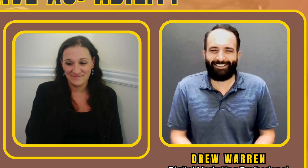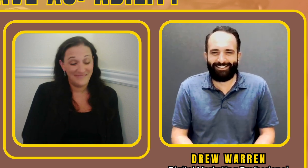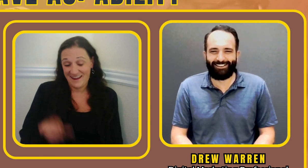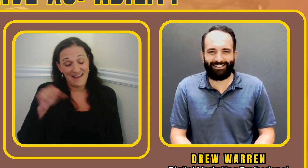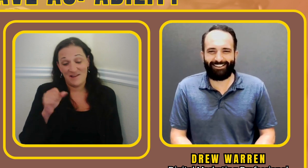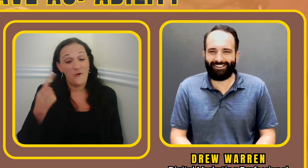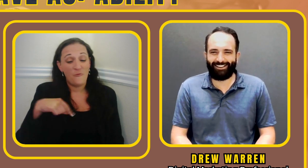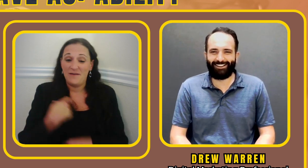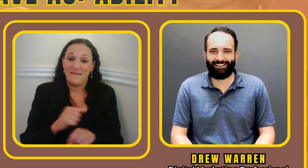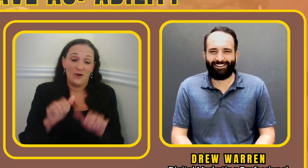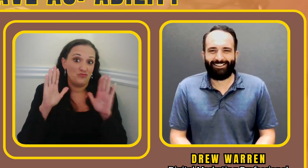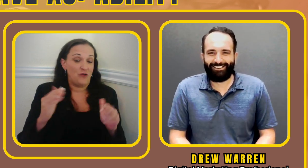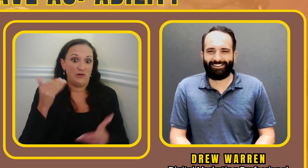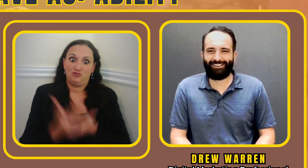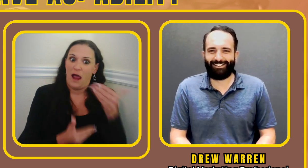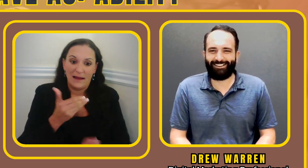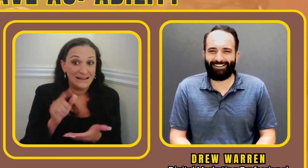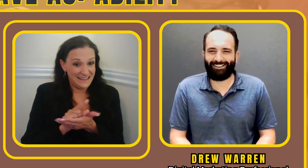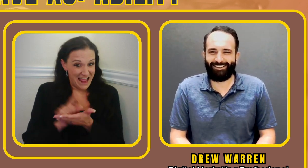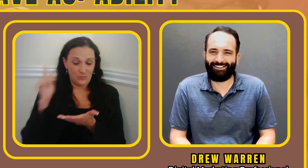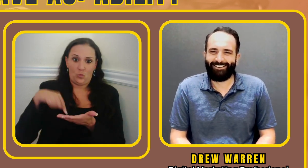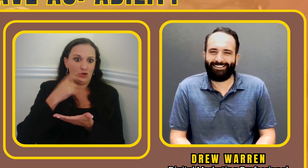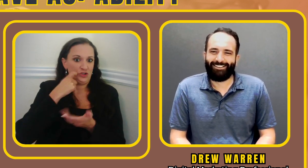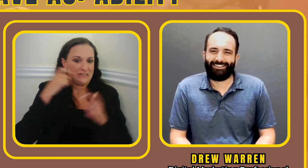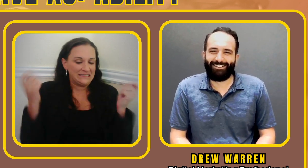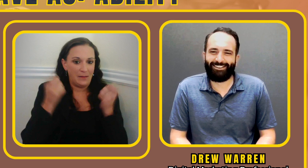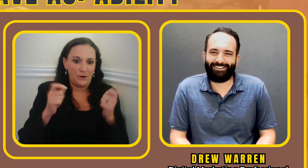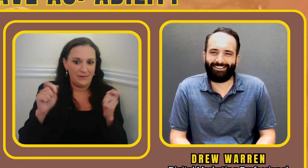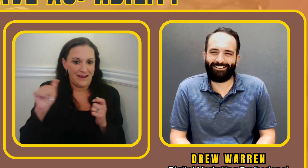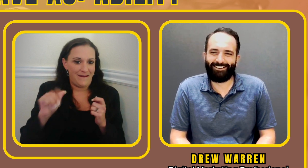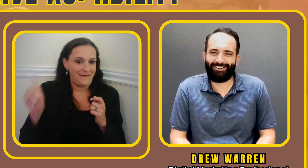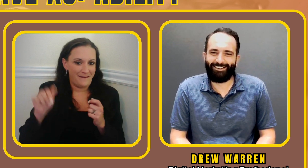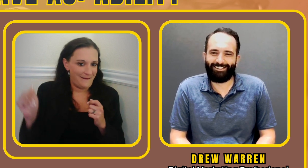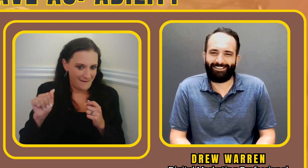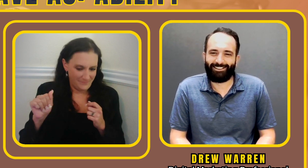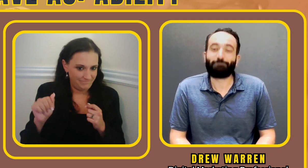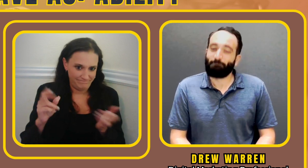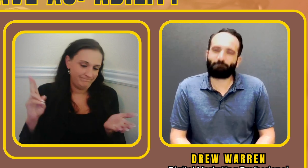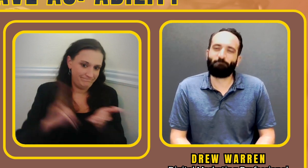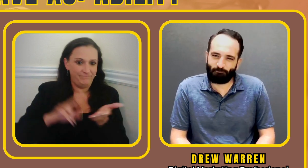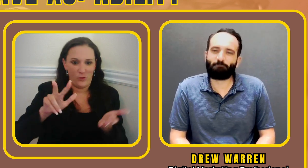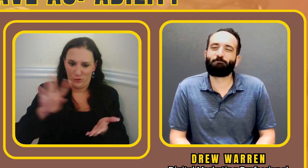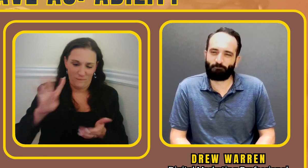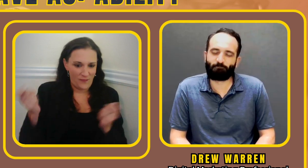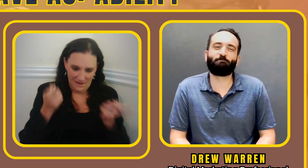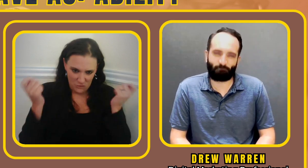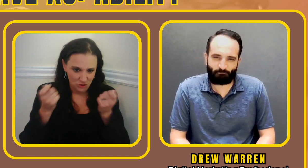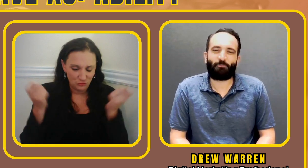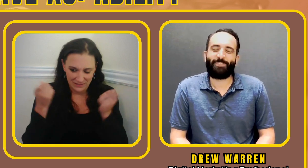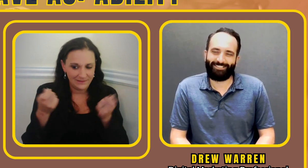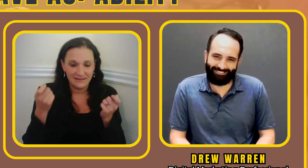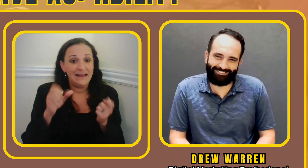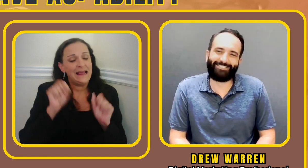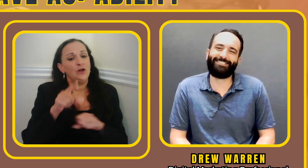We've made great strides. Last week, we just celebrated the Americans with Disabilities Act 34th anniversary.